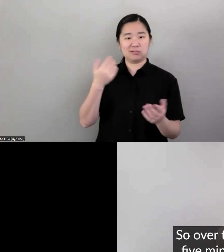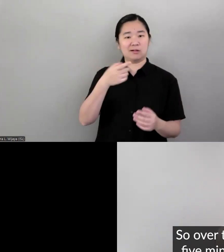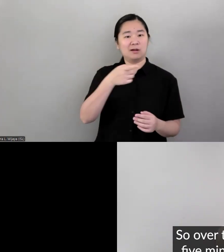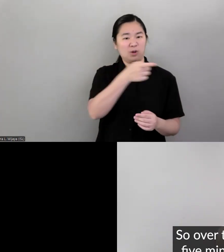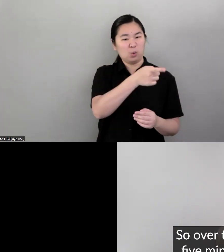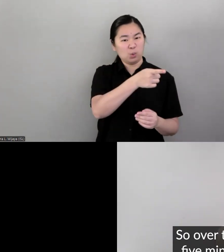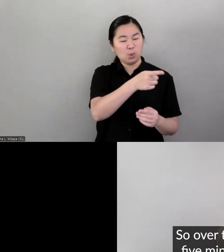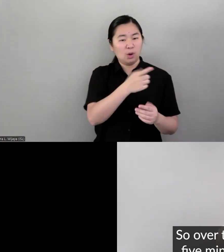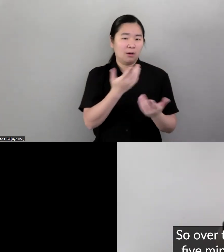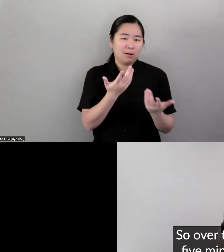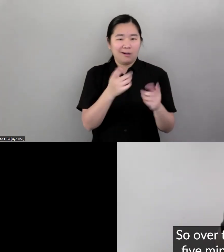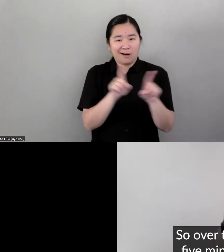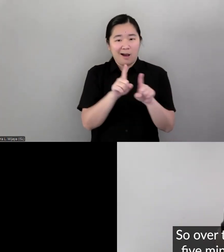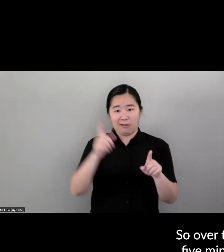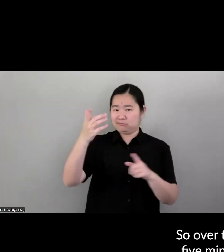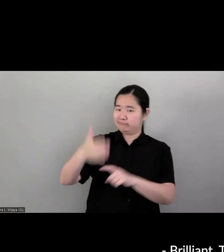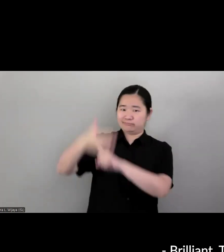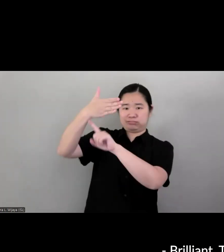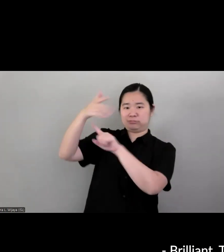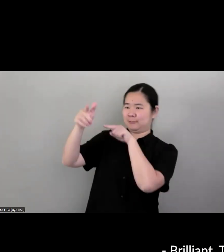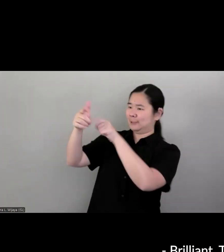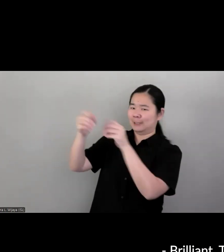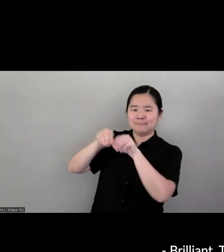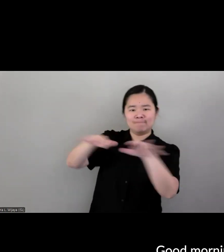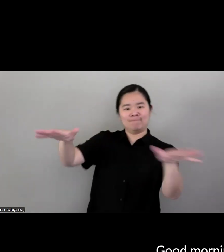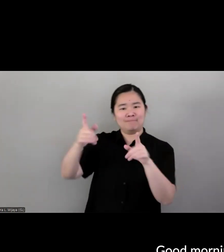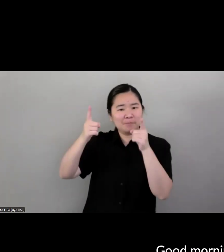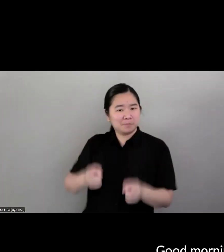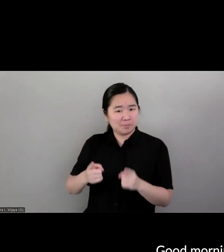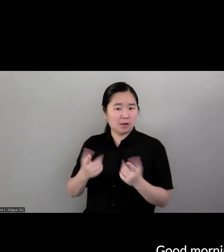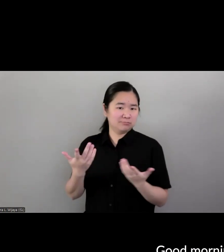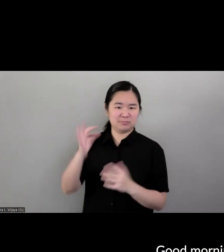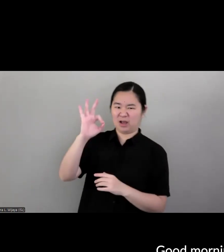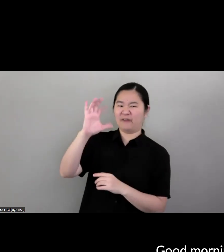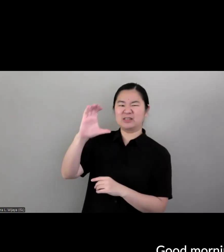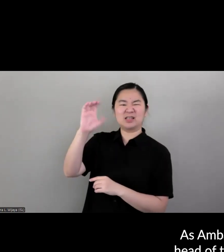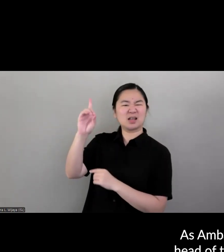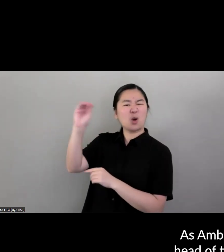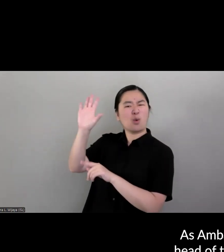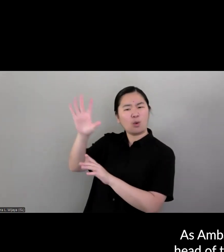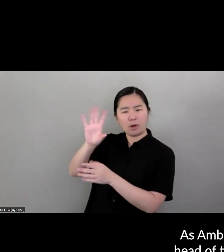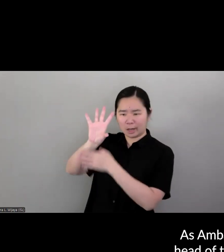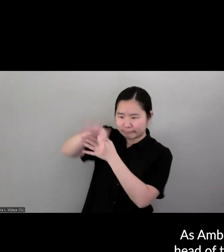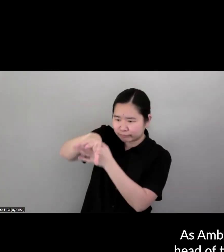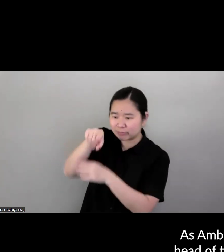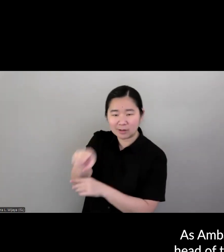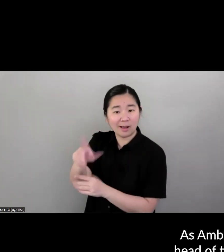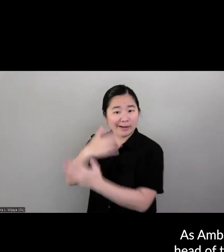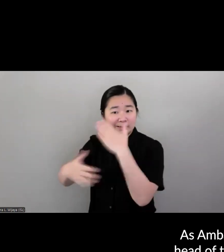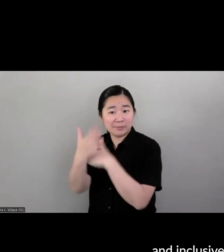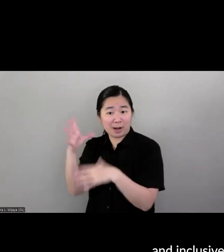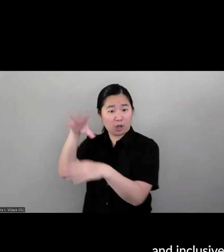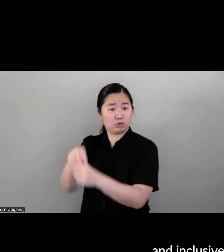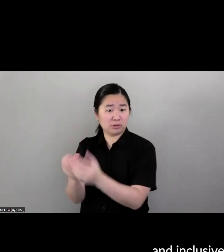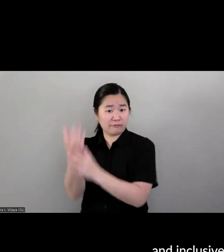to you for your 5 minutes. Thanks. Brilliant. Thank you, Amber. Good morning, good evening. As Amber said, I'm the head of the